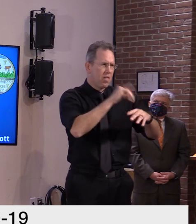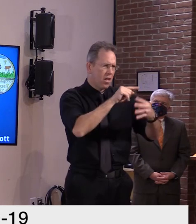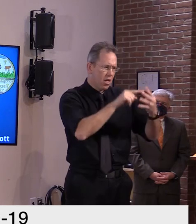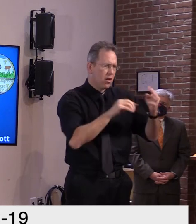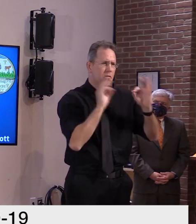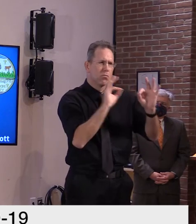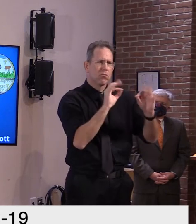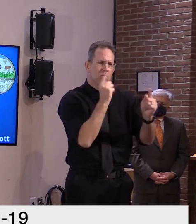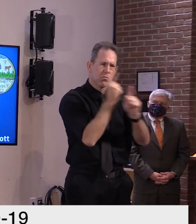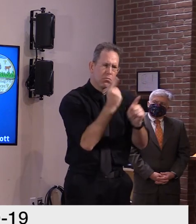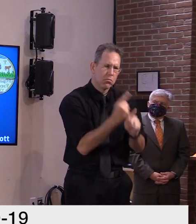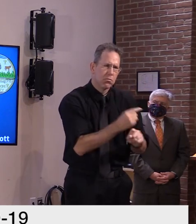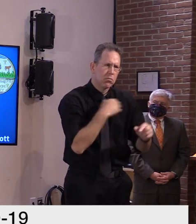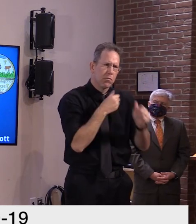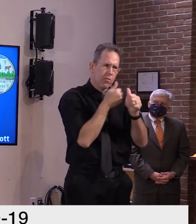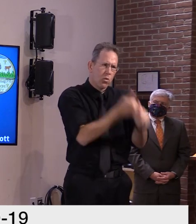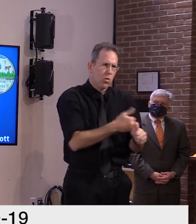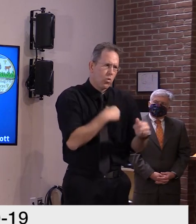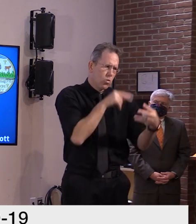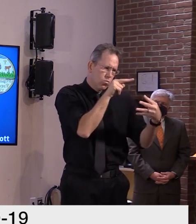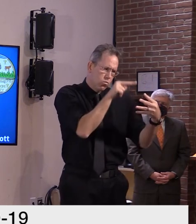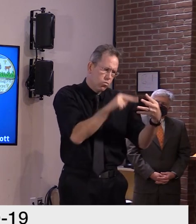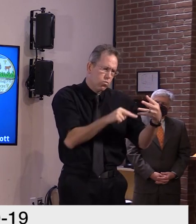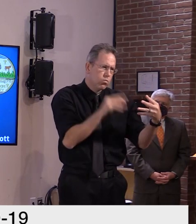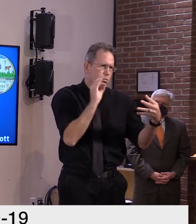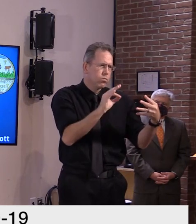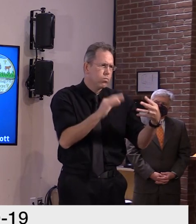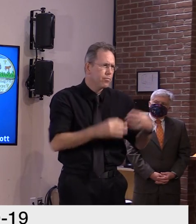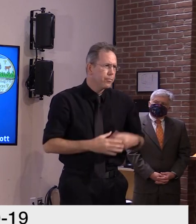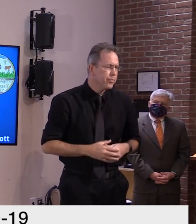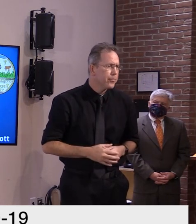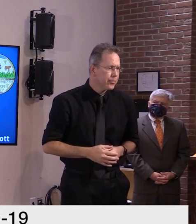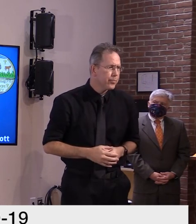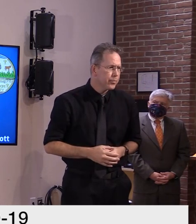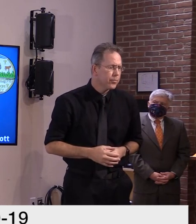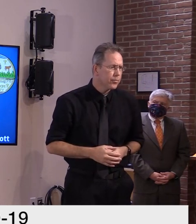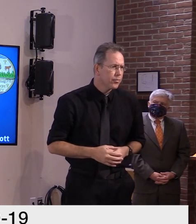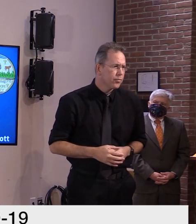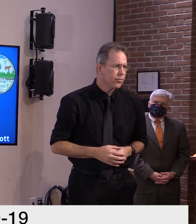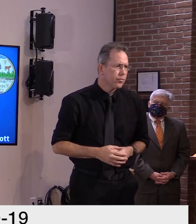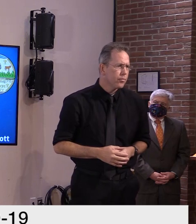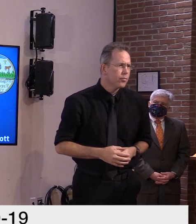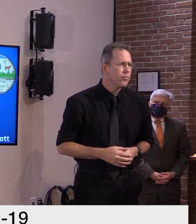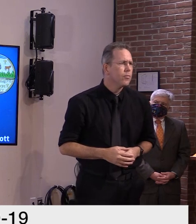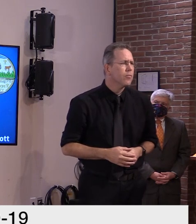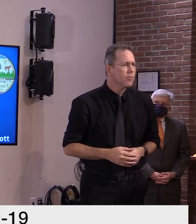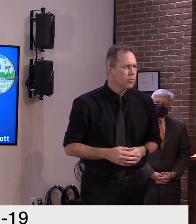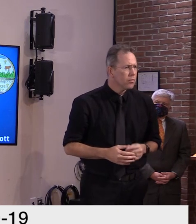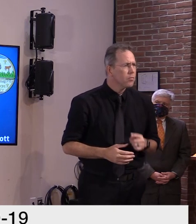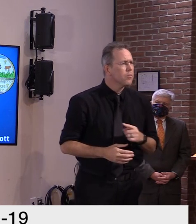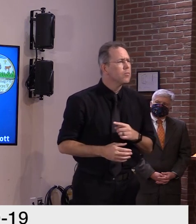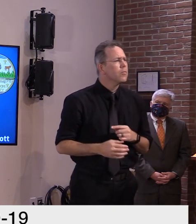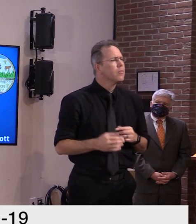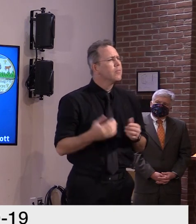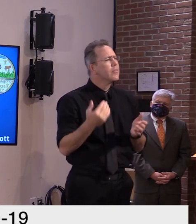most critical for us to watch. But again, we want to be preemptive and proactive, too.